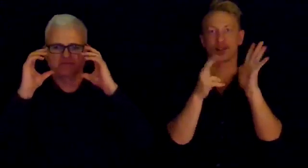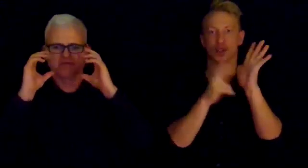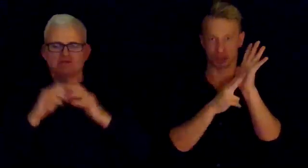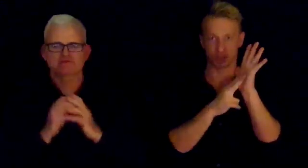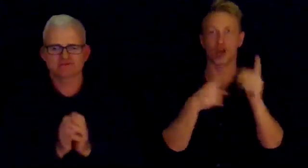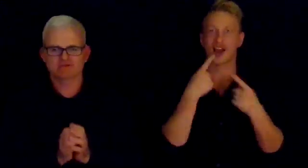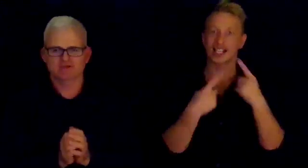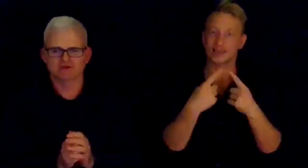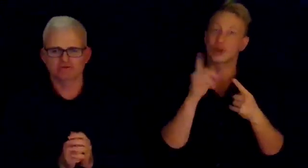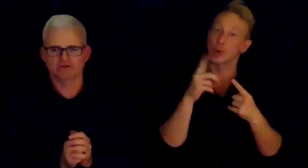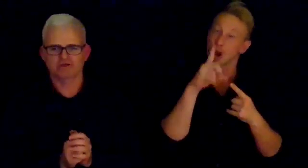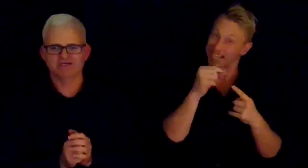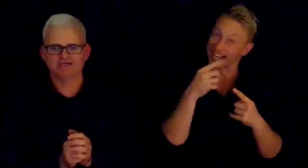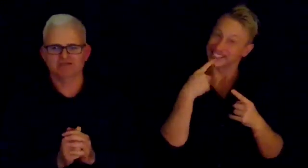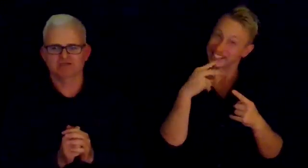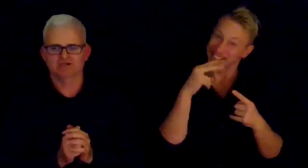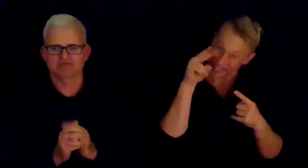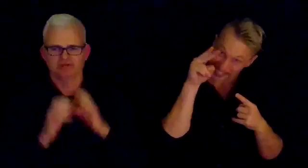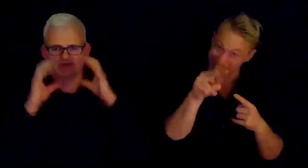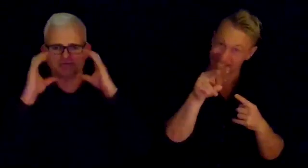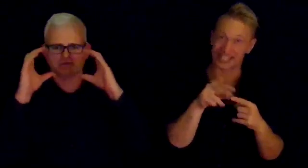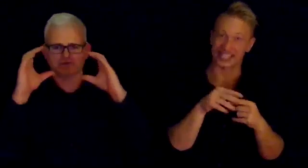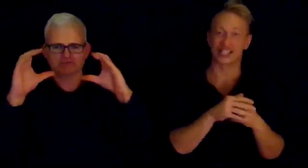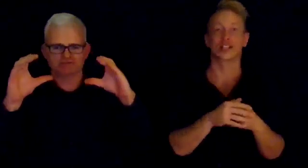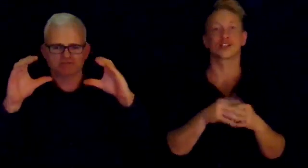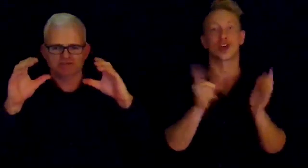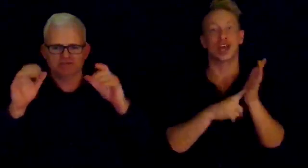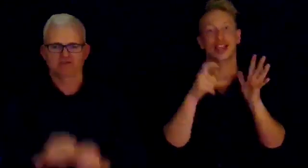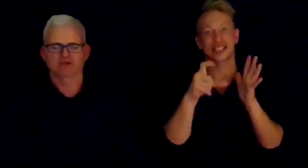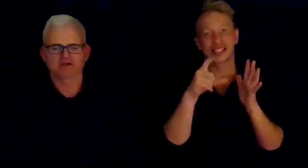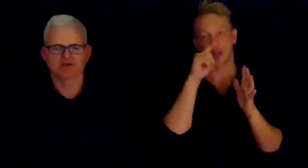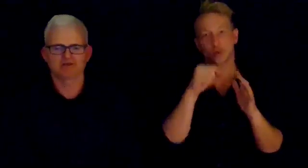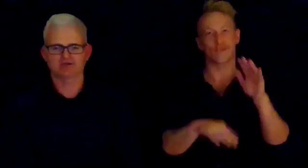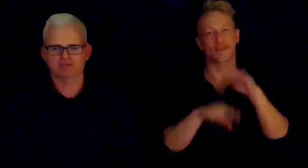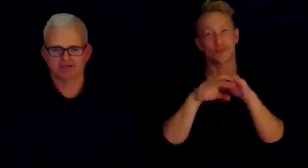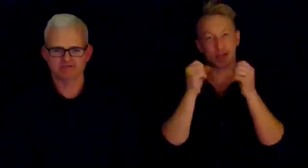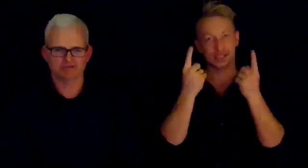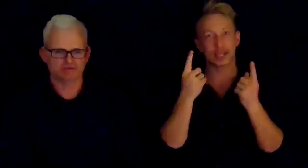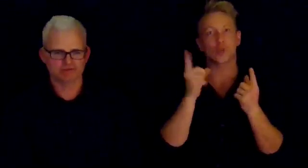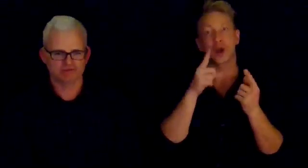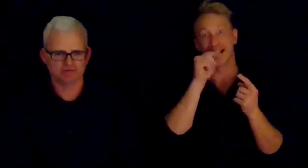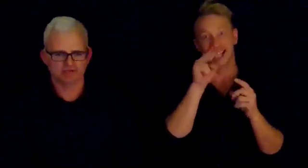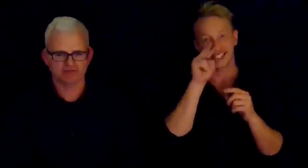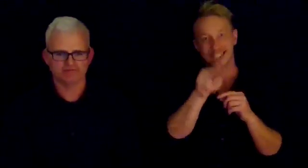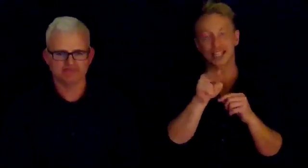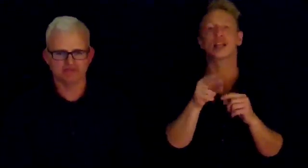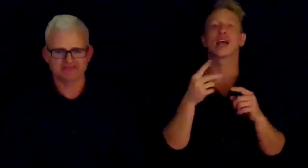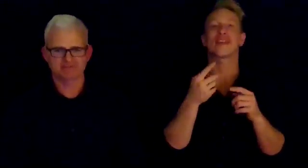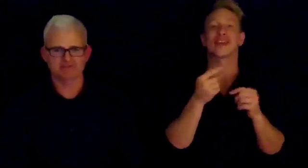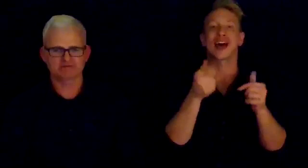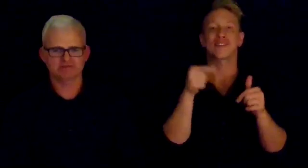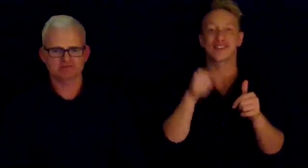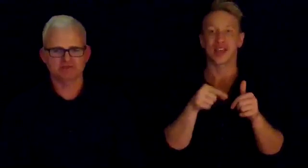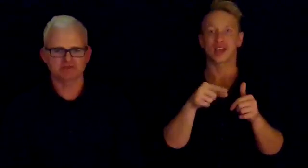They gave the LAC a good idea of how well I can see. And then I explained the stories about